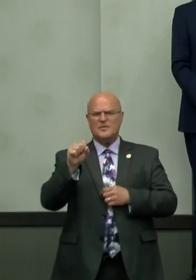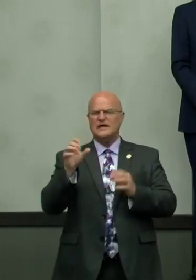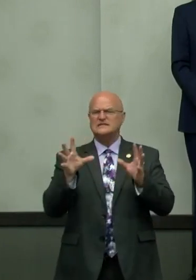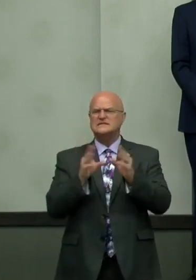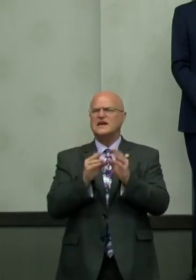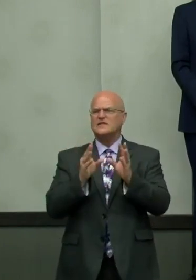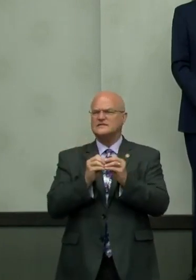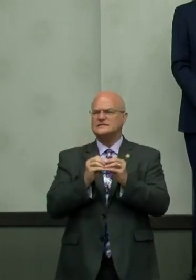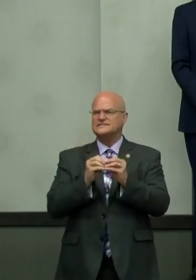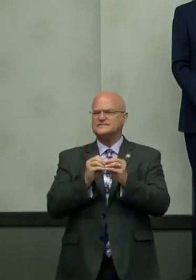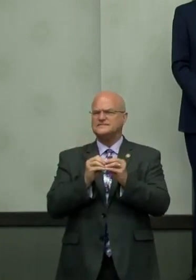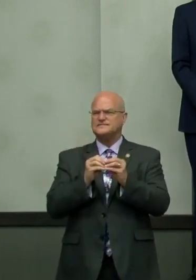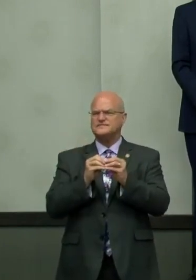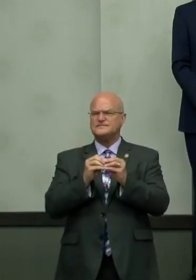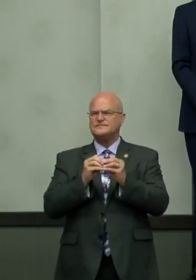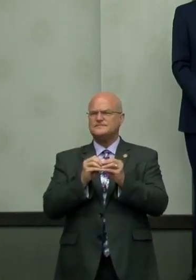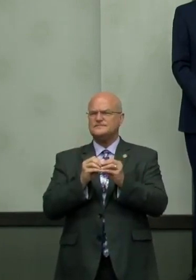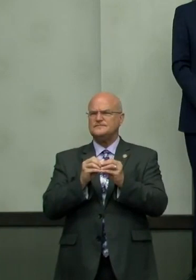I